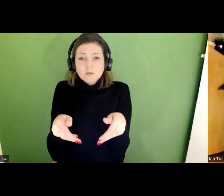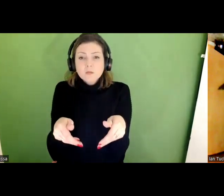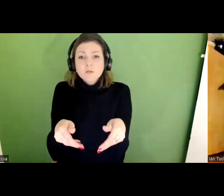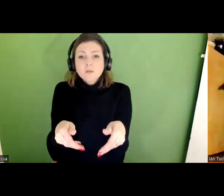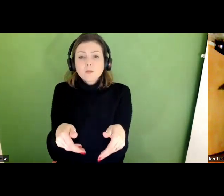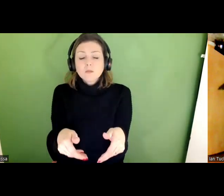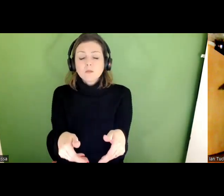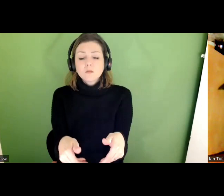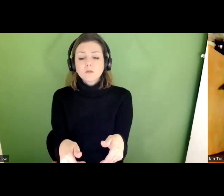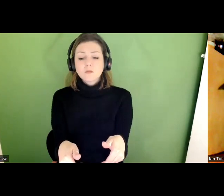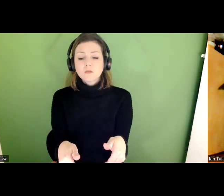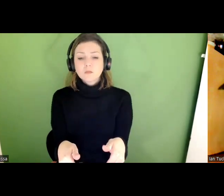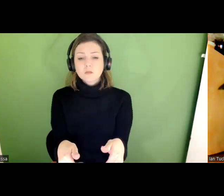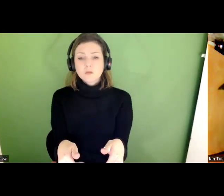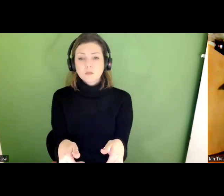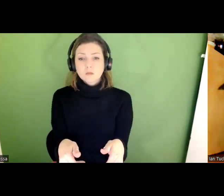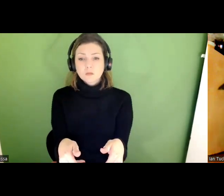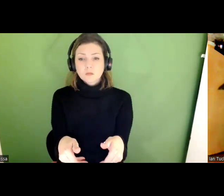shape.